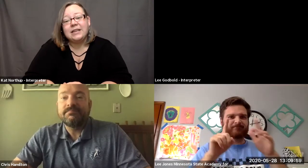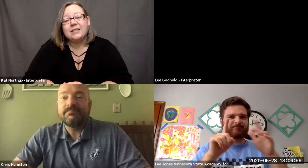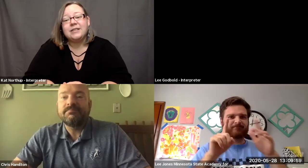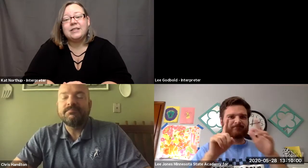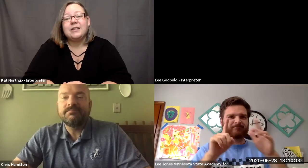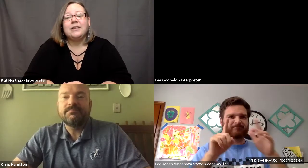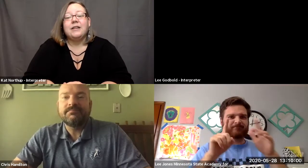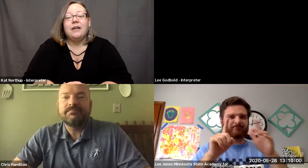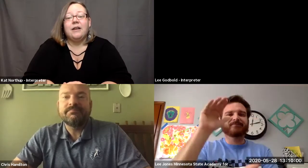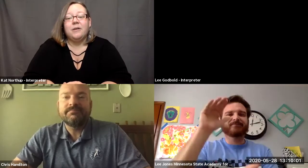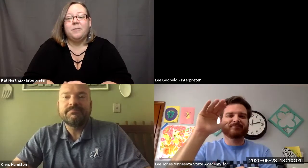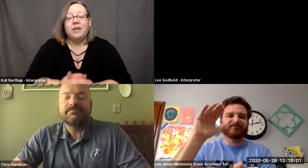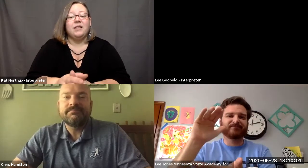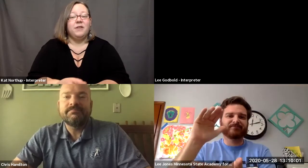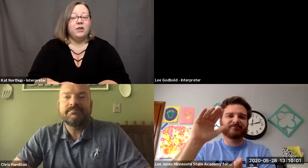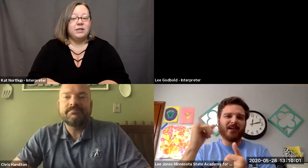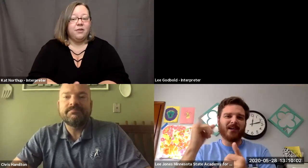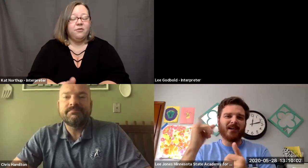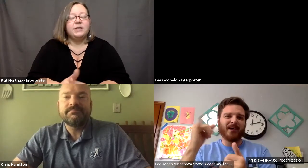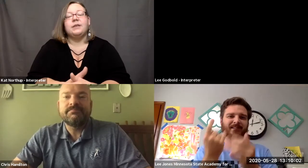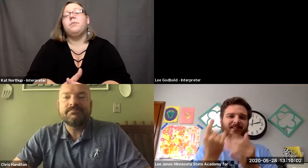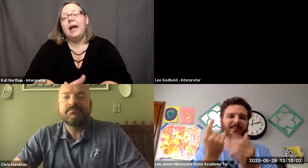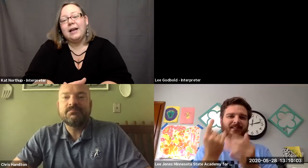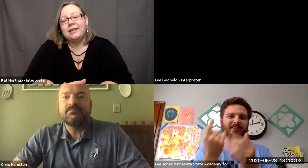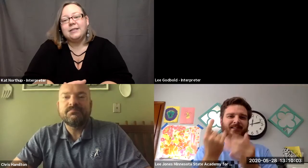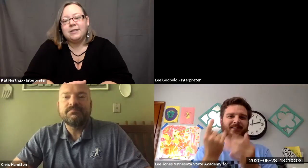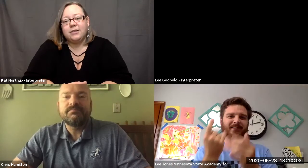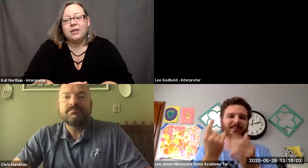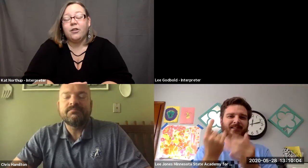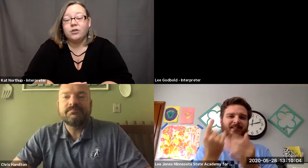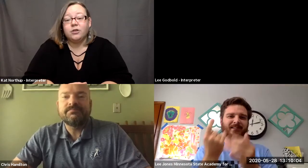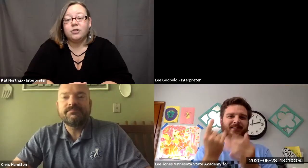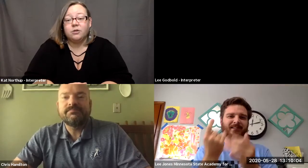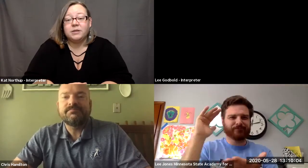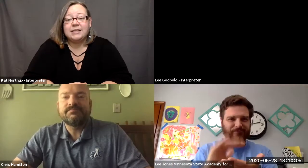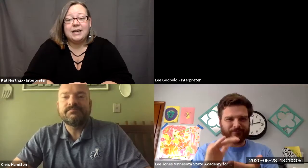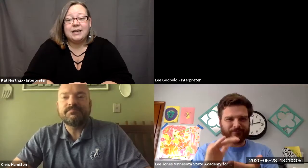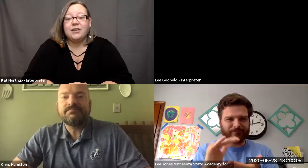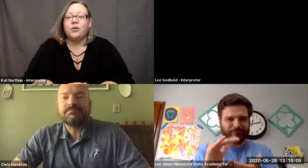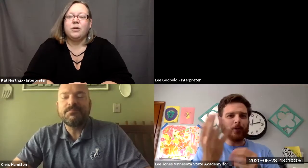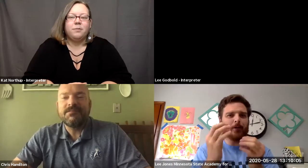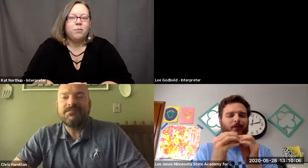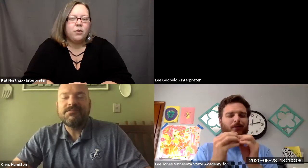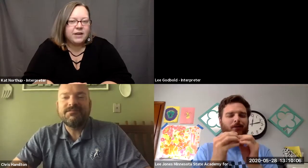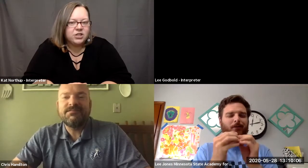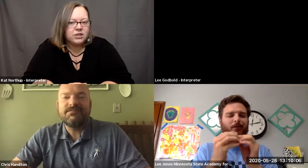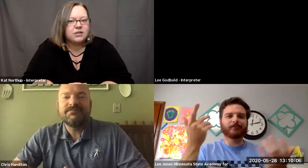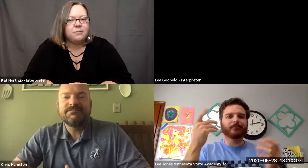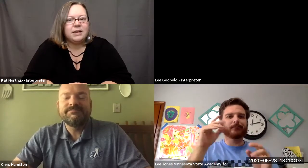kids, and the video is kind of freezing. But as the other gentleman said, you know, the motivation to